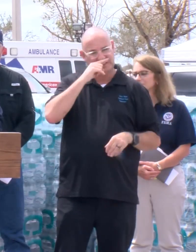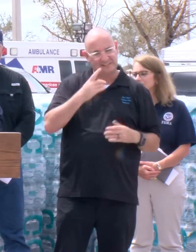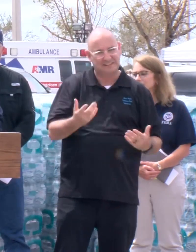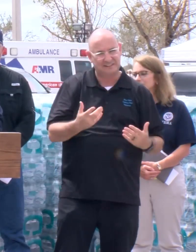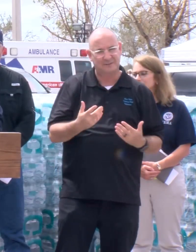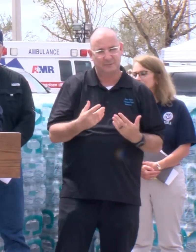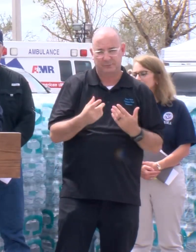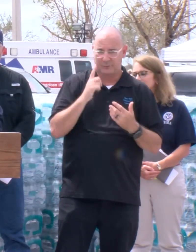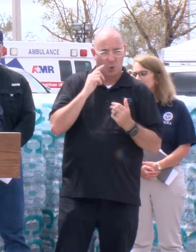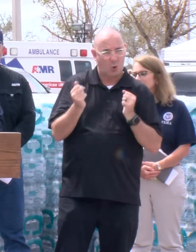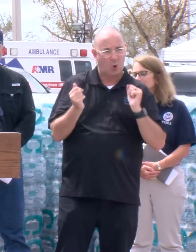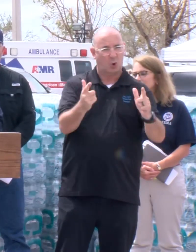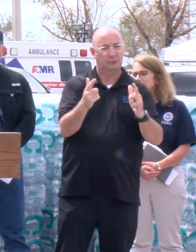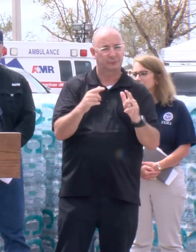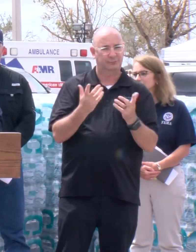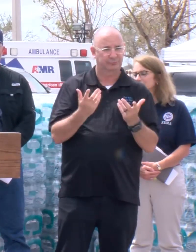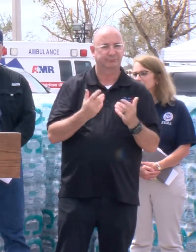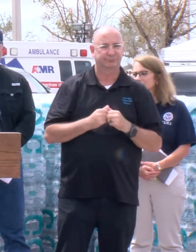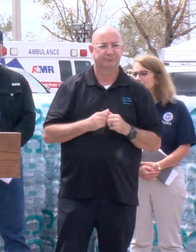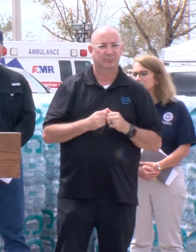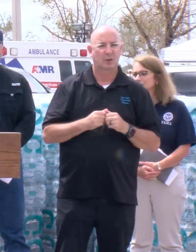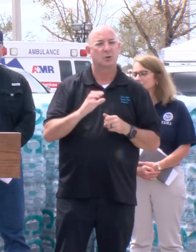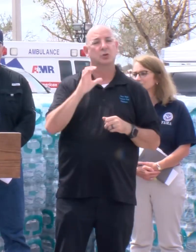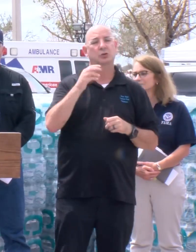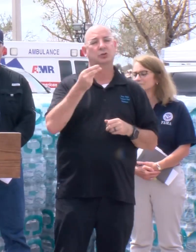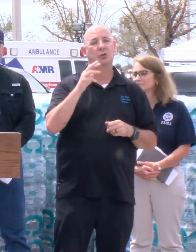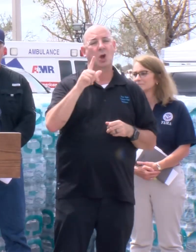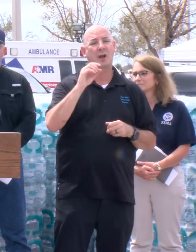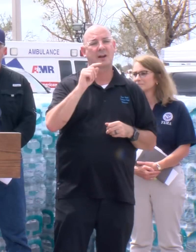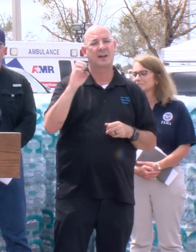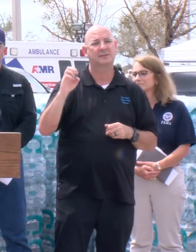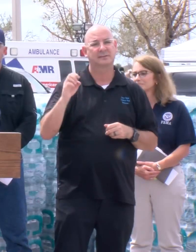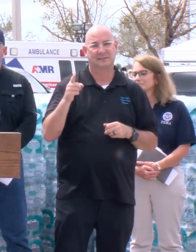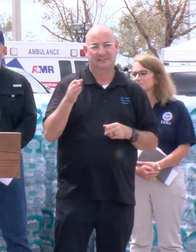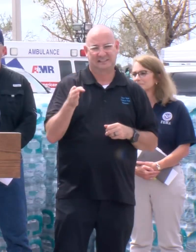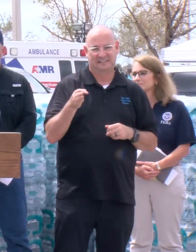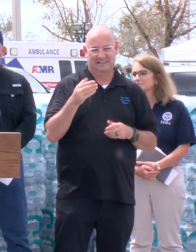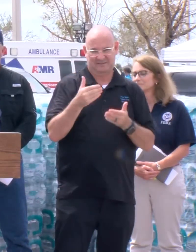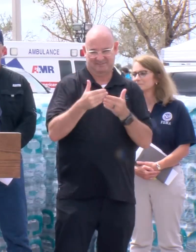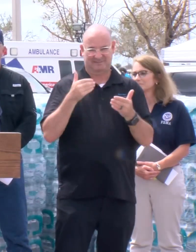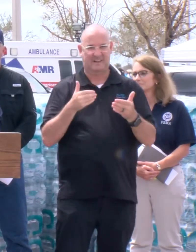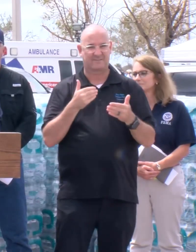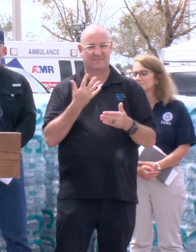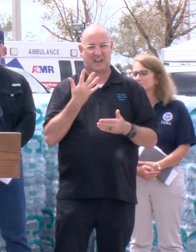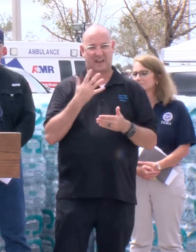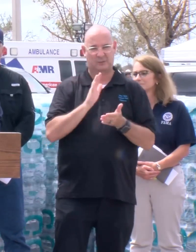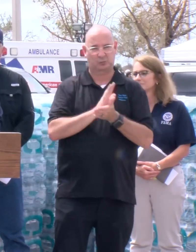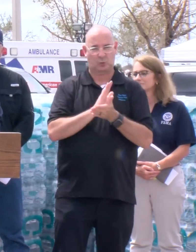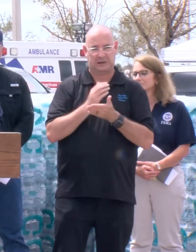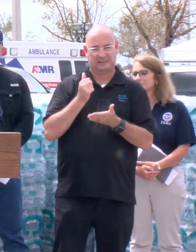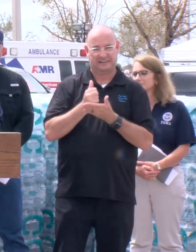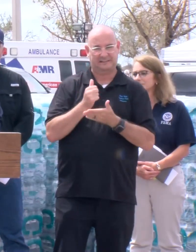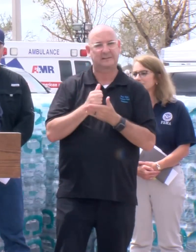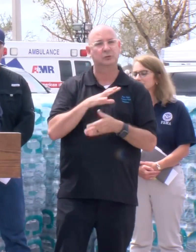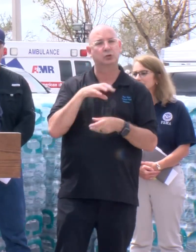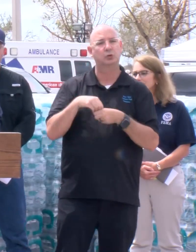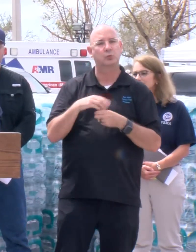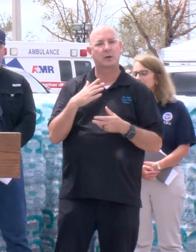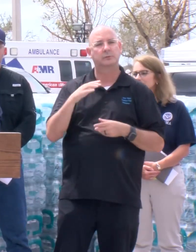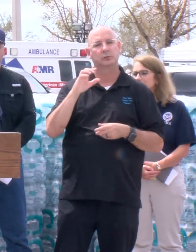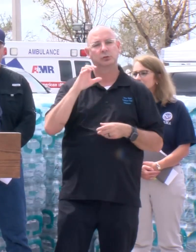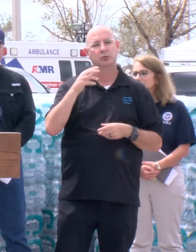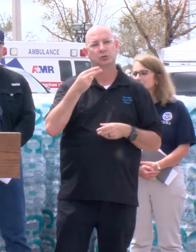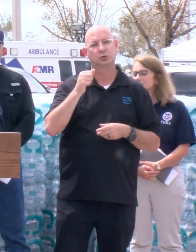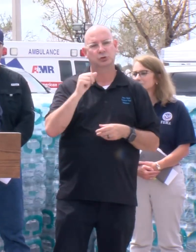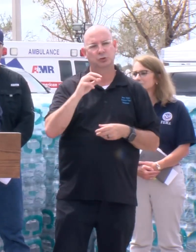And so Charlotte submitted 5 requests to us for assistance, including chillers to provide air conditioning at one of the